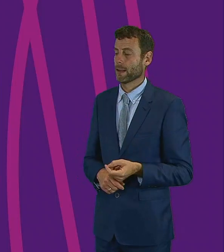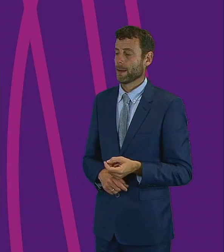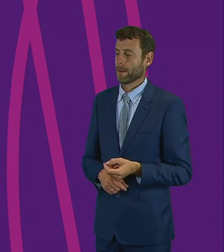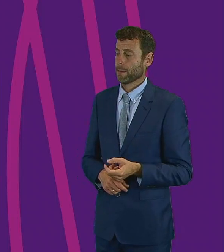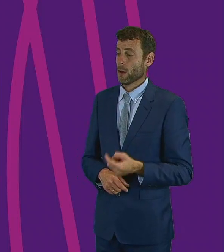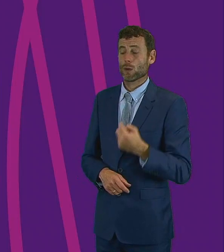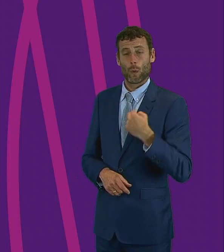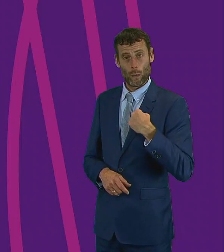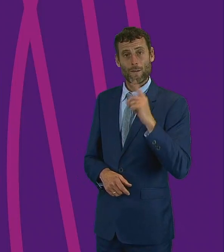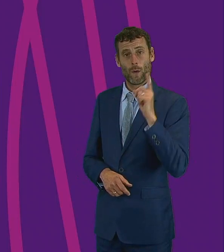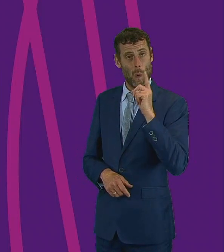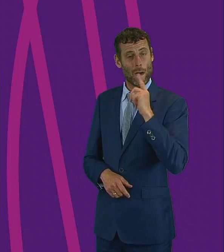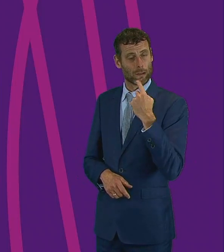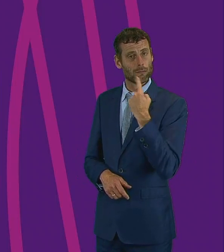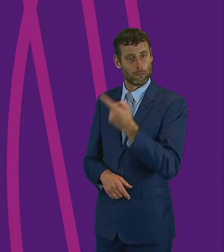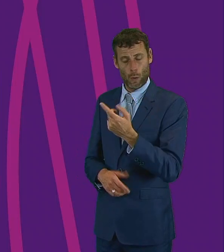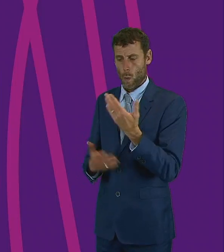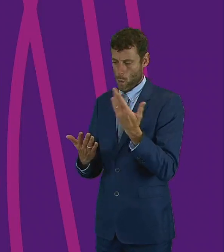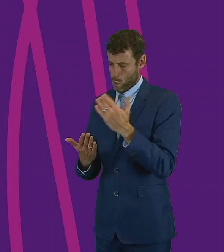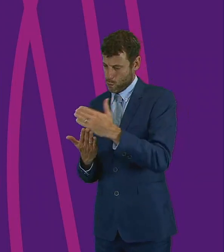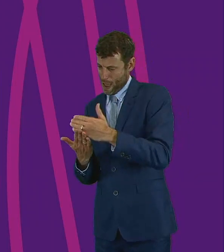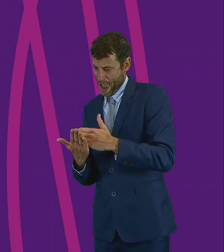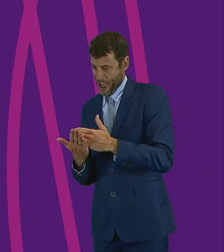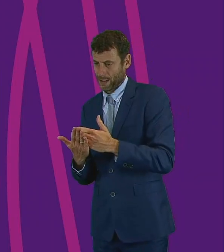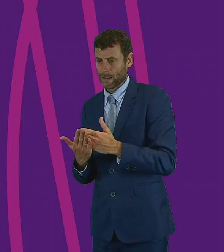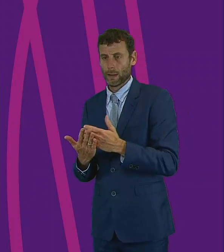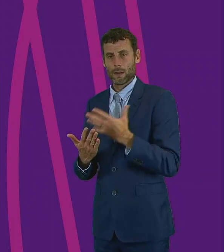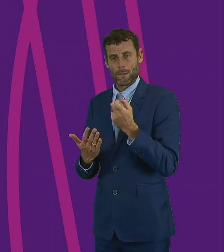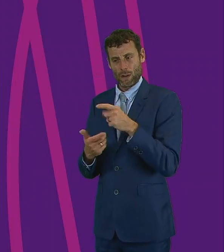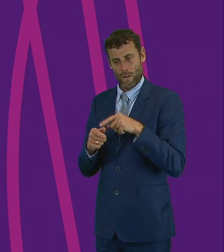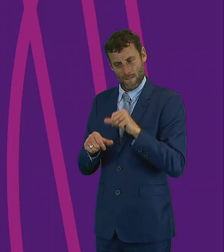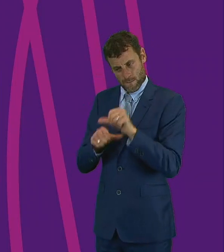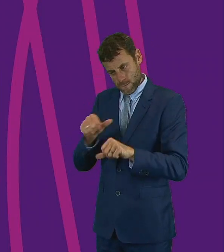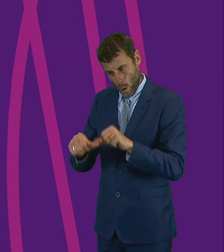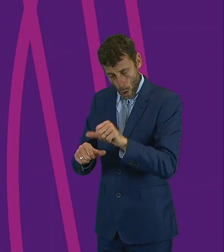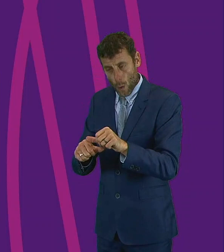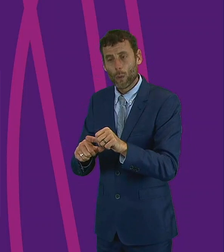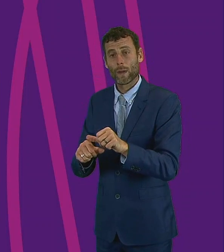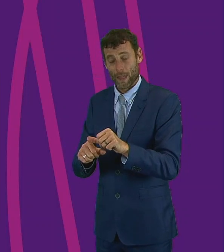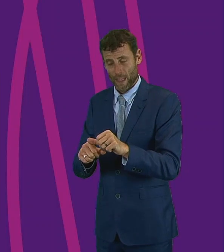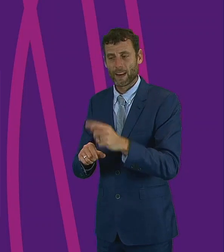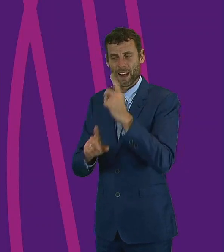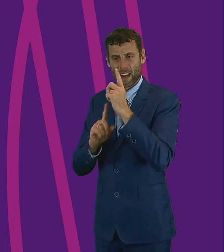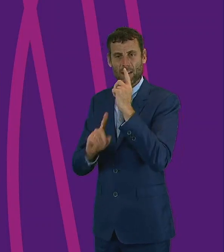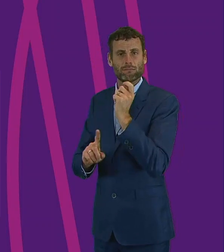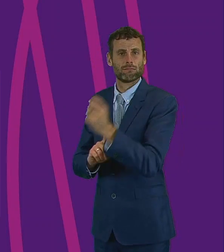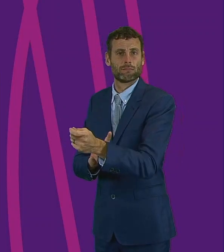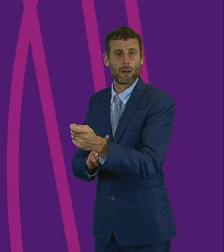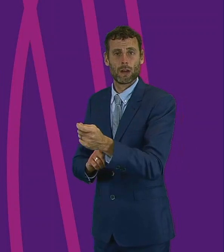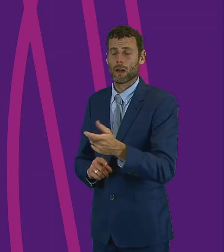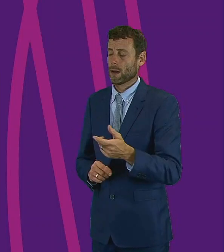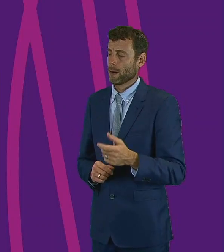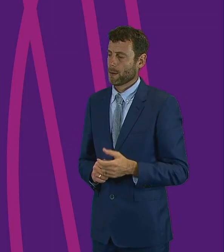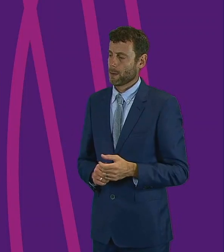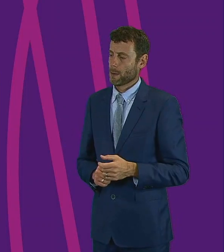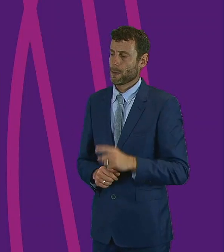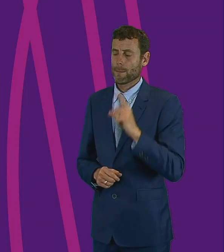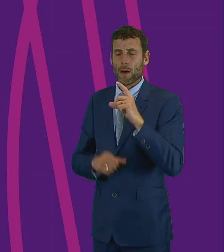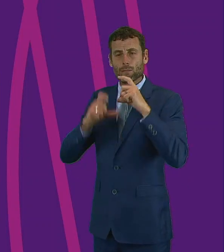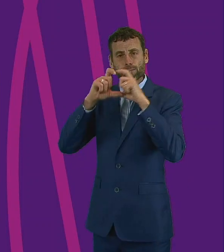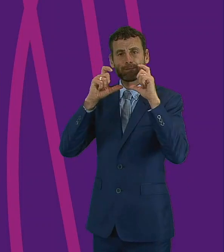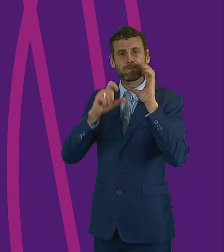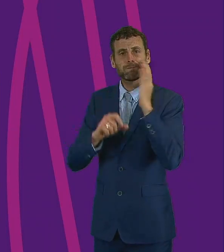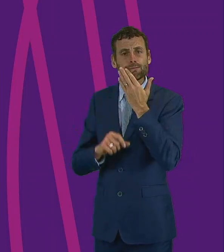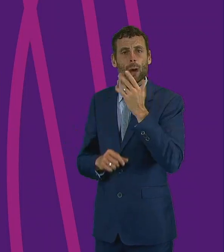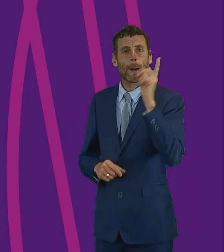is necessary. And levels of fixed penalty fines for non-compliance will be something we consider. I think in terms of face coverings, people